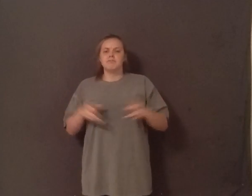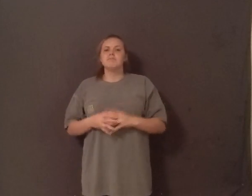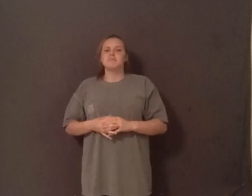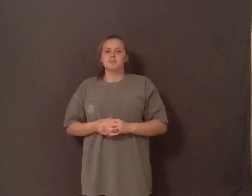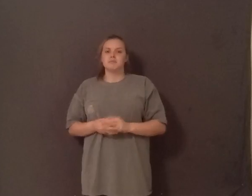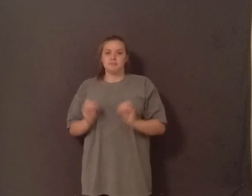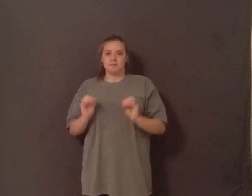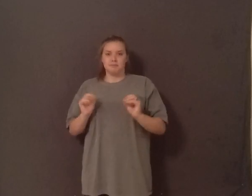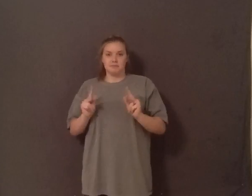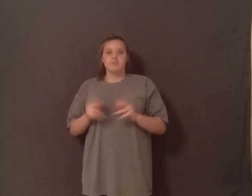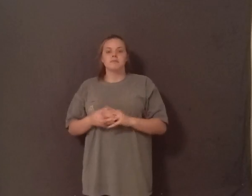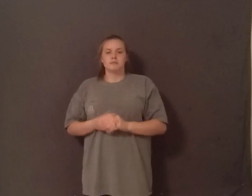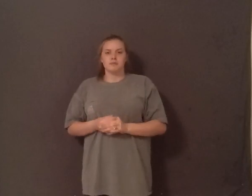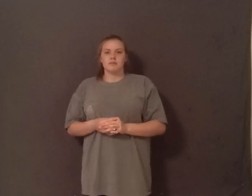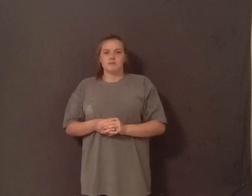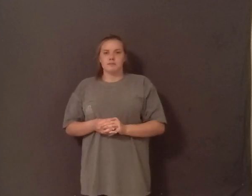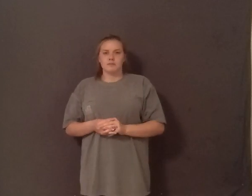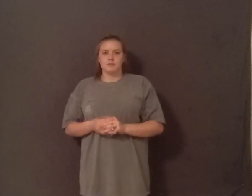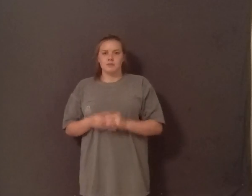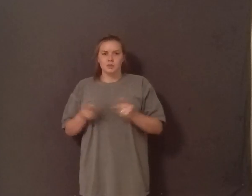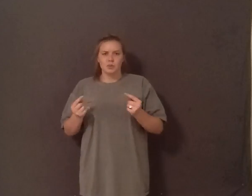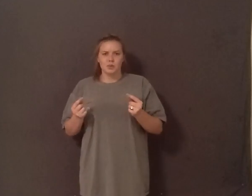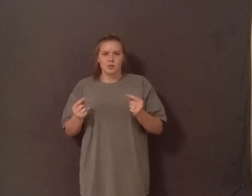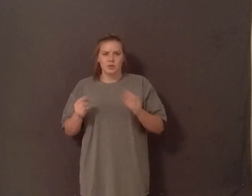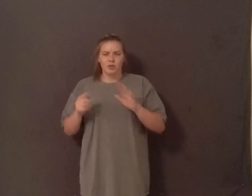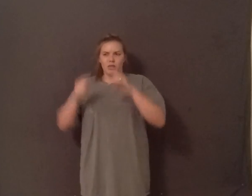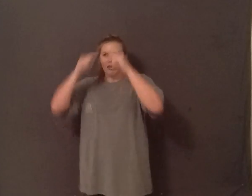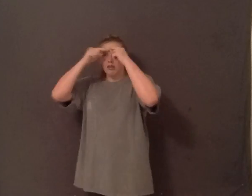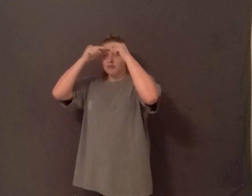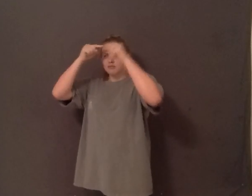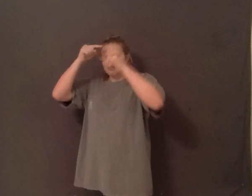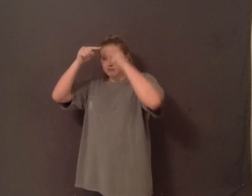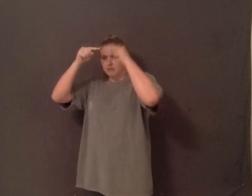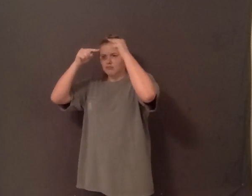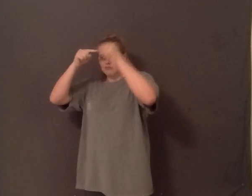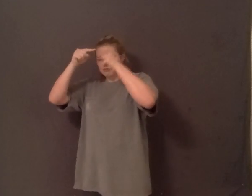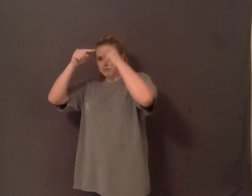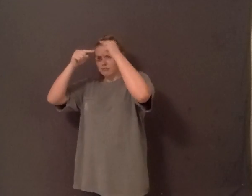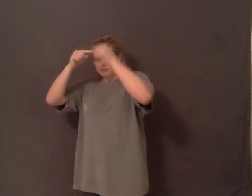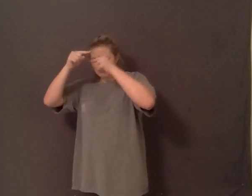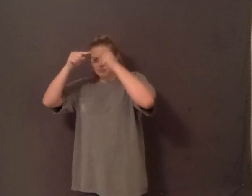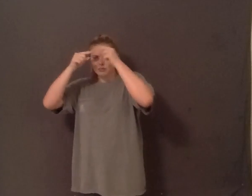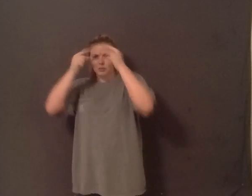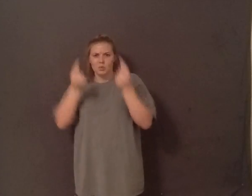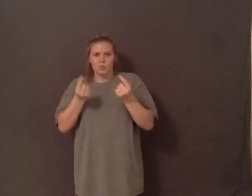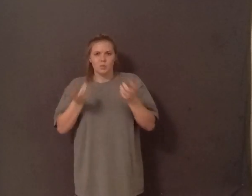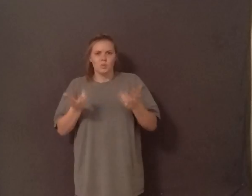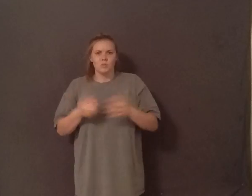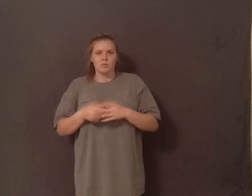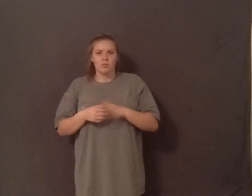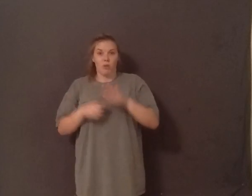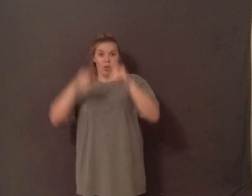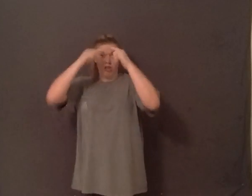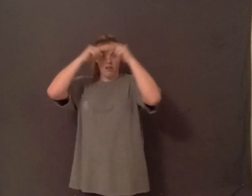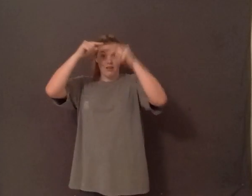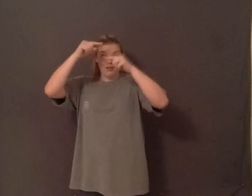Okay, so how do we get rid of this thought? How do we stop feeling stressed? Well, once you understand that your thoughts are creating your stress, and once